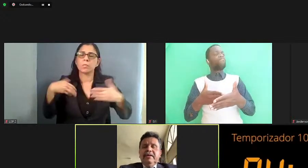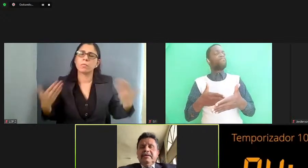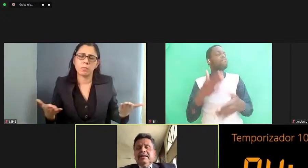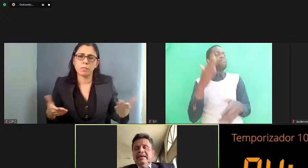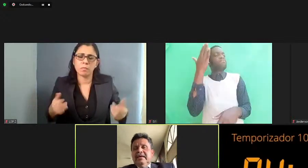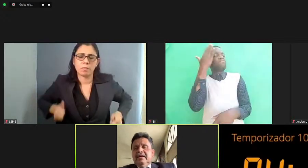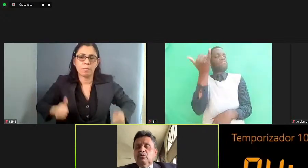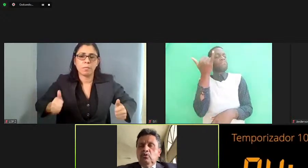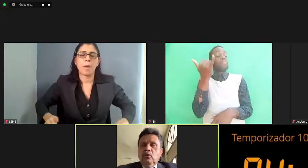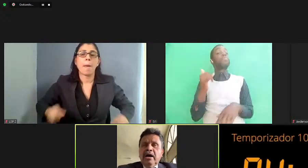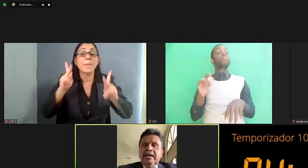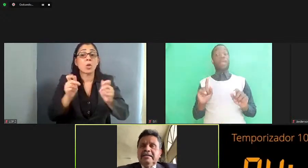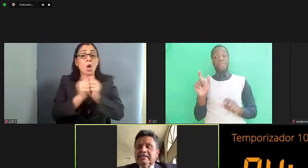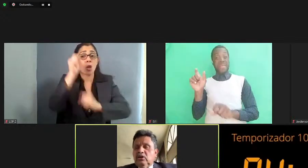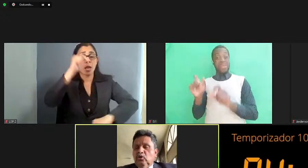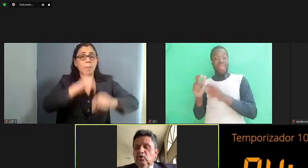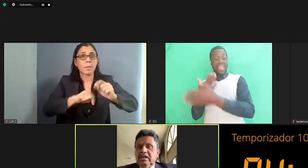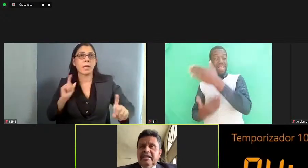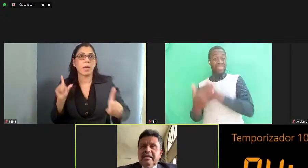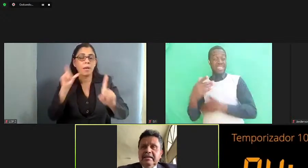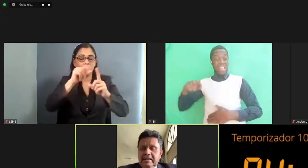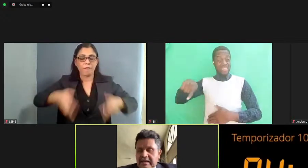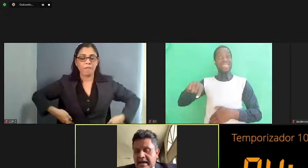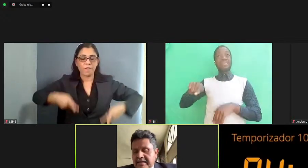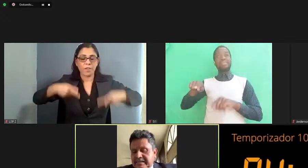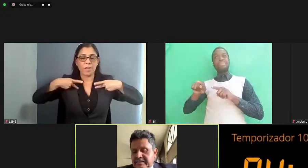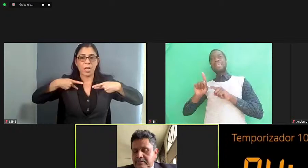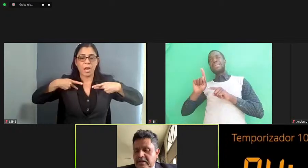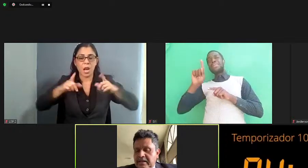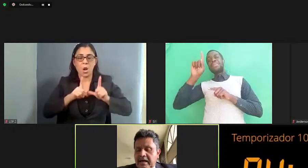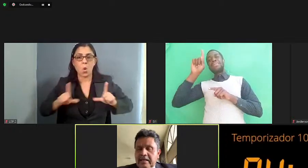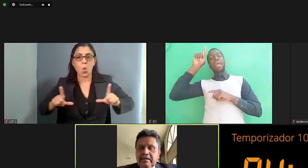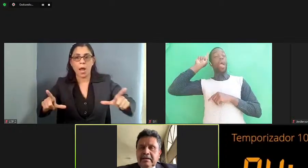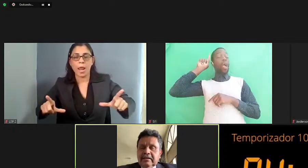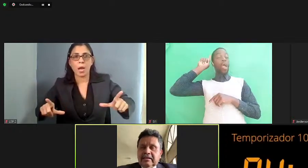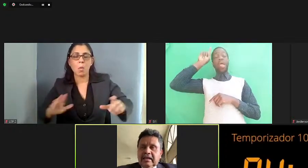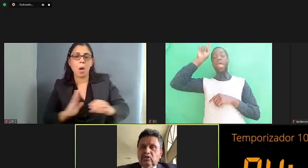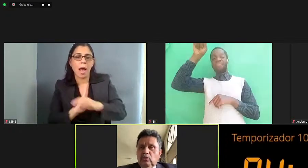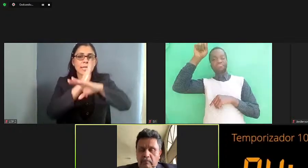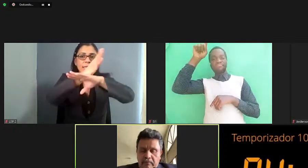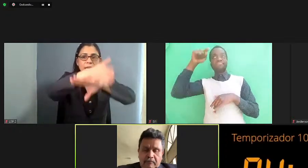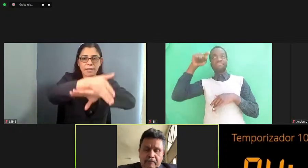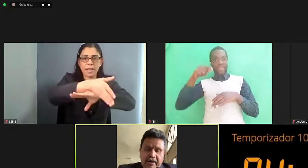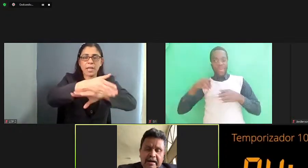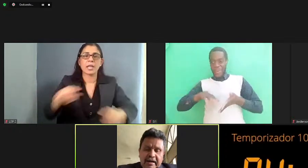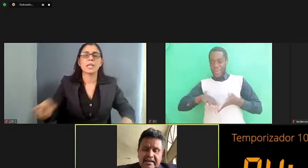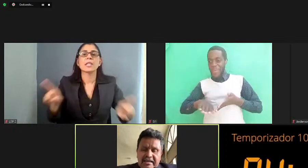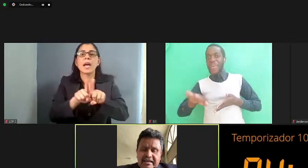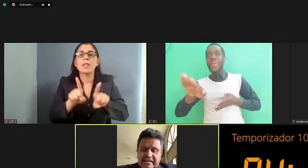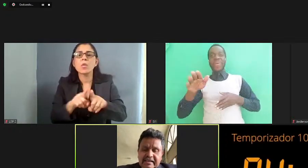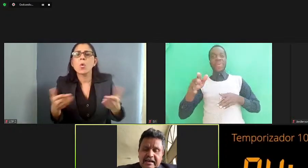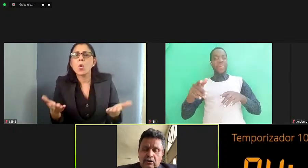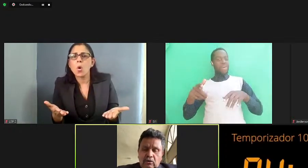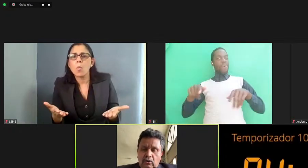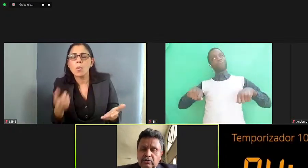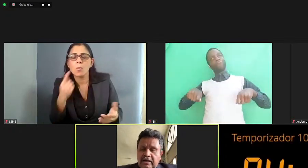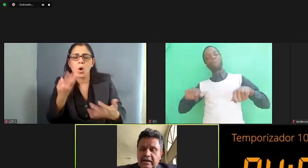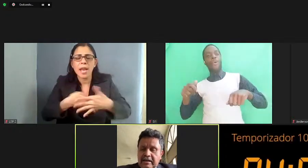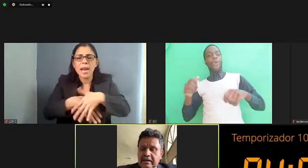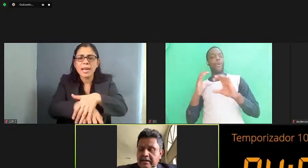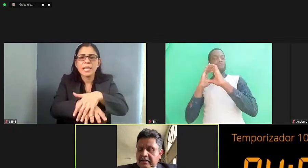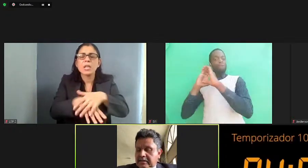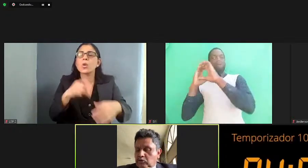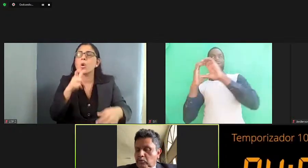disabilities live in places where they have no access